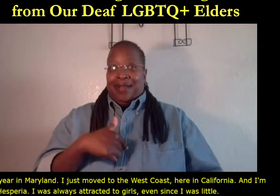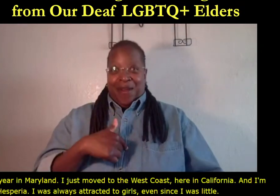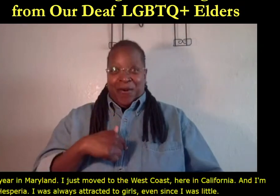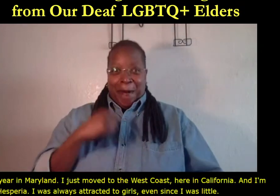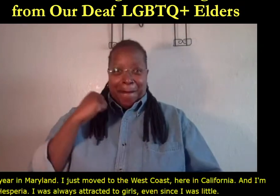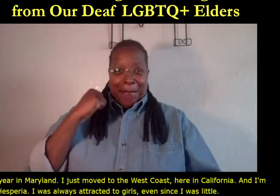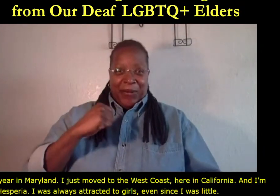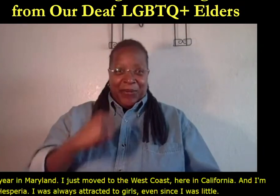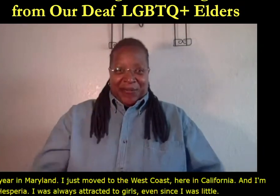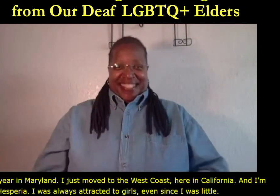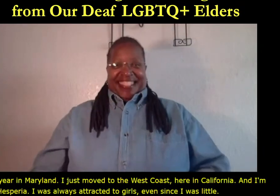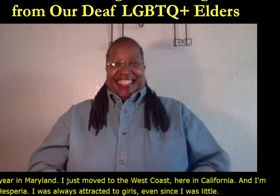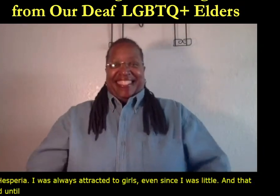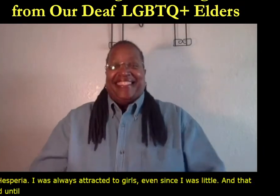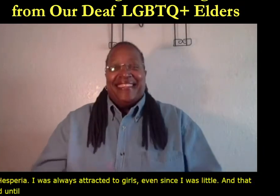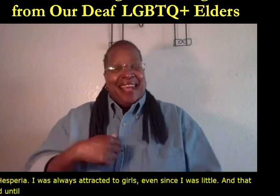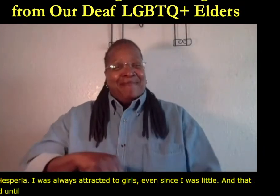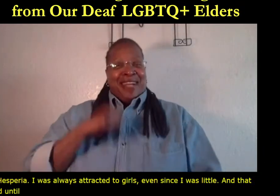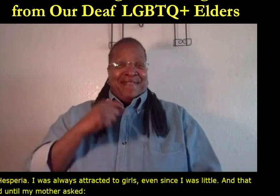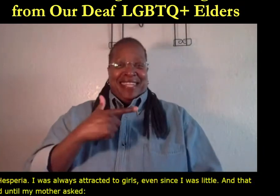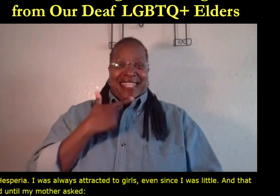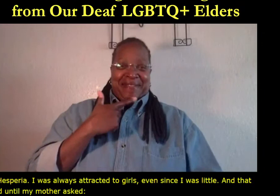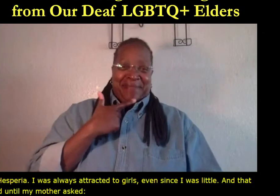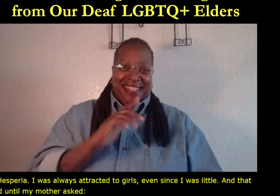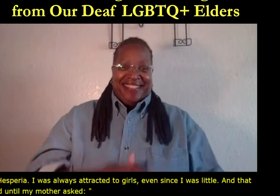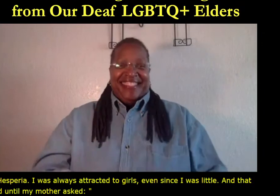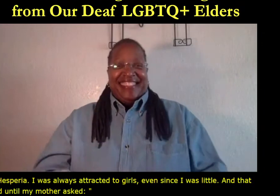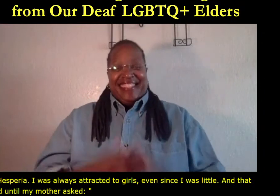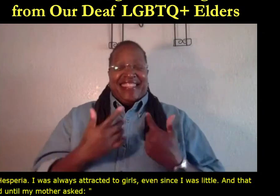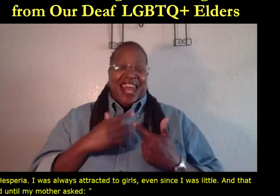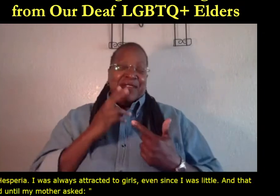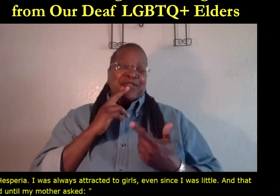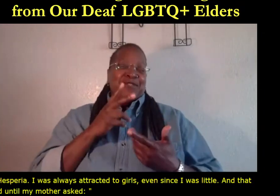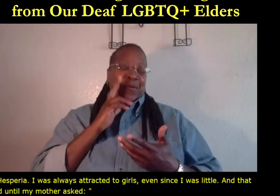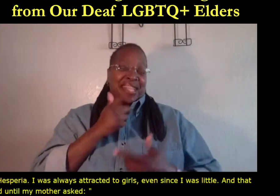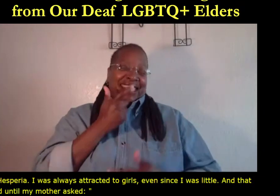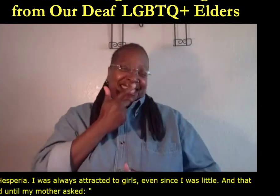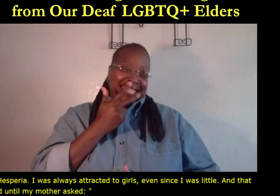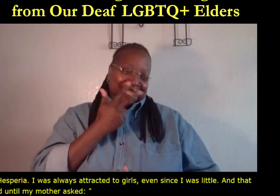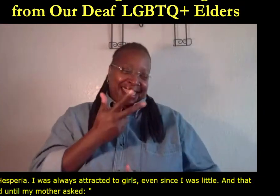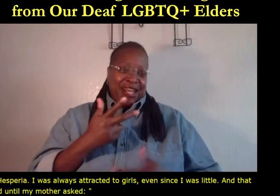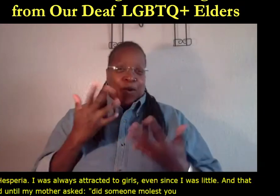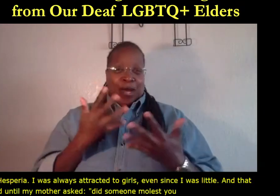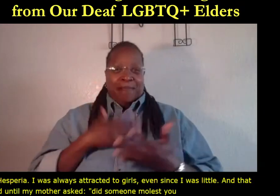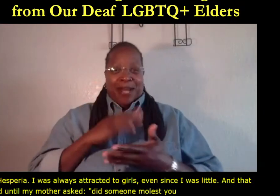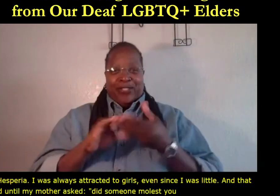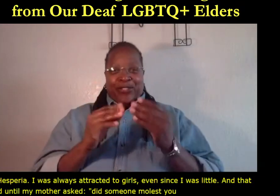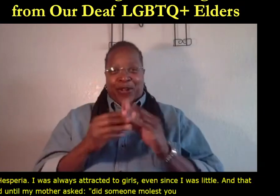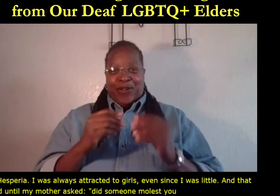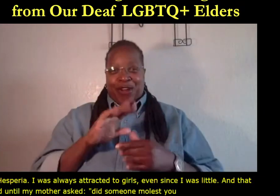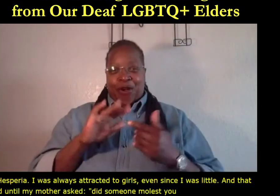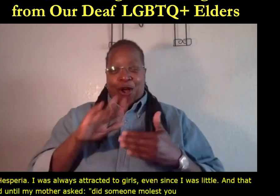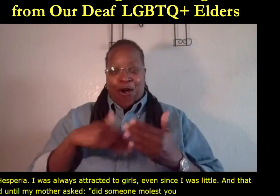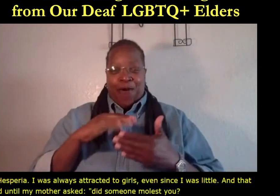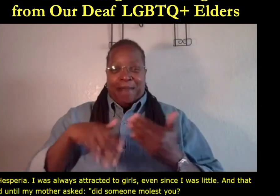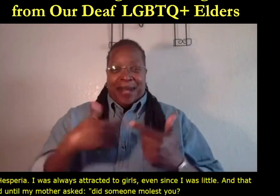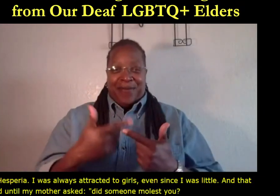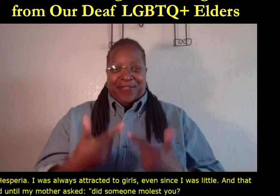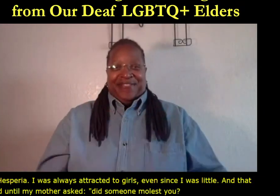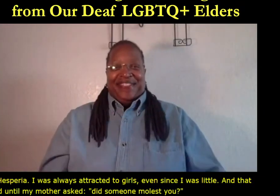never i was born she said you must have been born gay and i said okay i'm a proud lesbian so you can see what my story